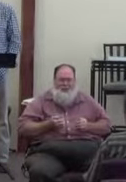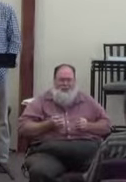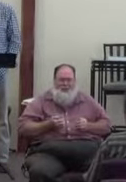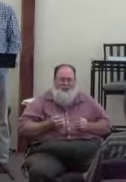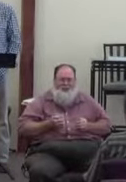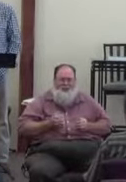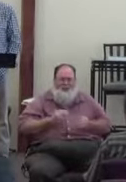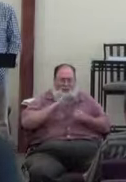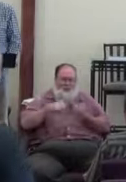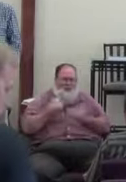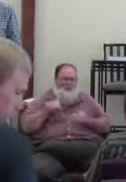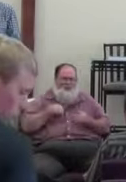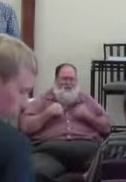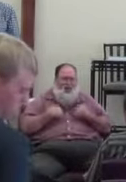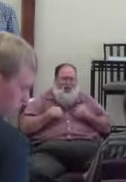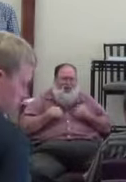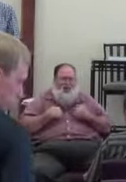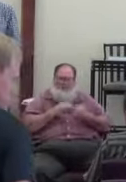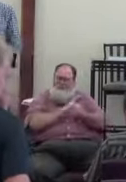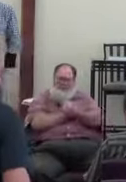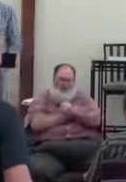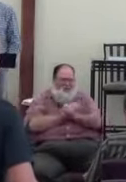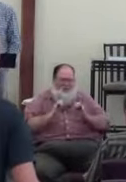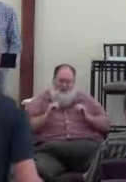all of us were powerless after the fall.